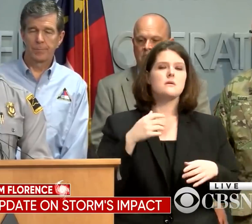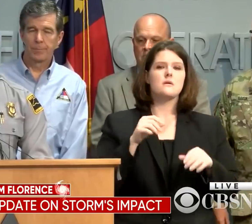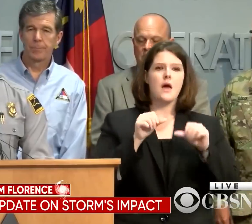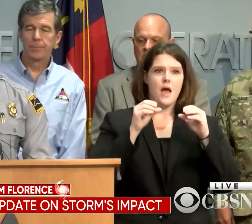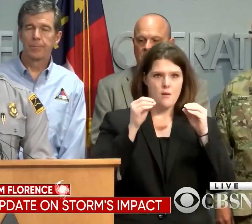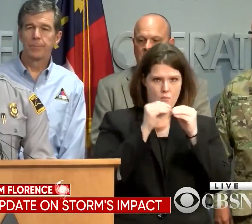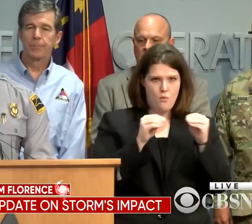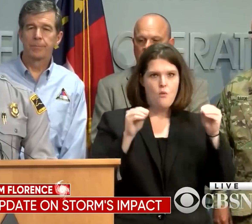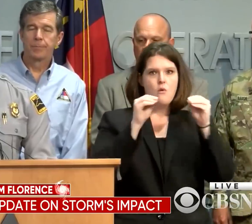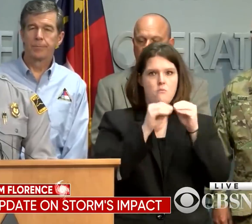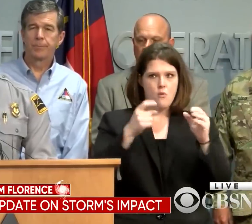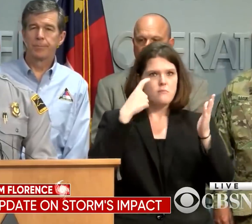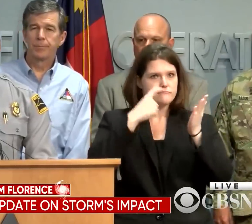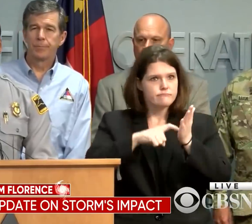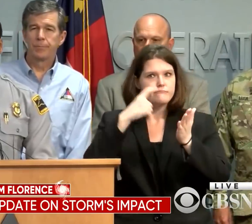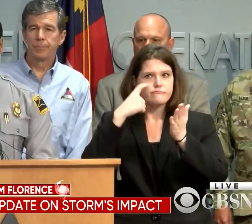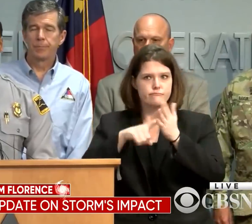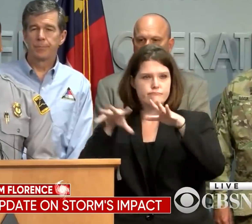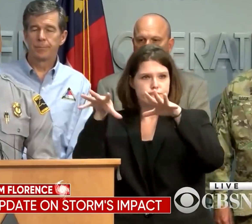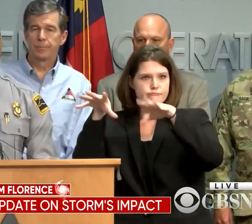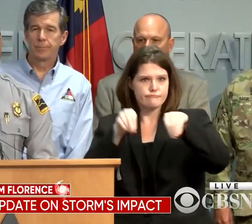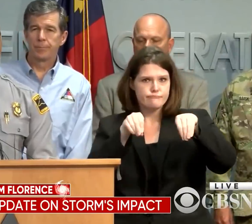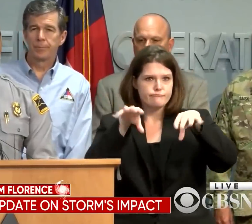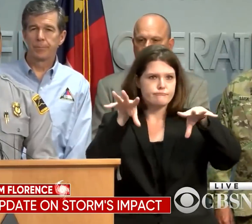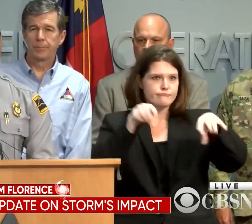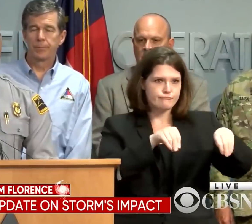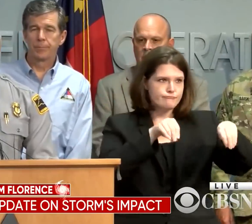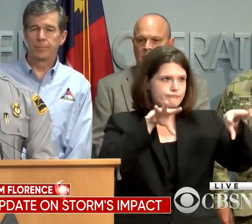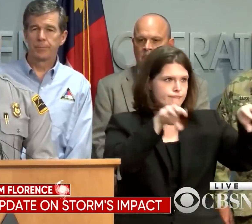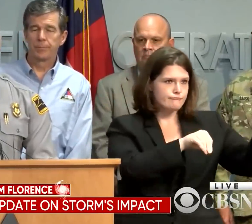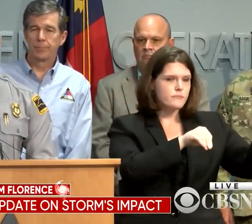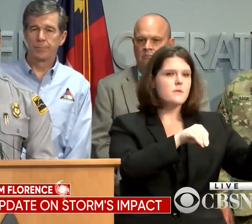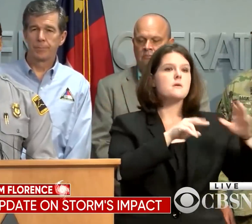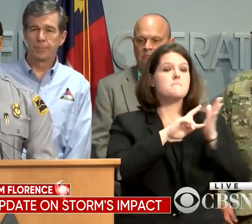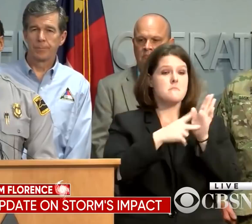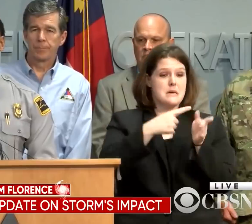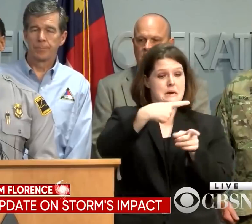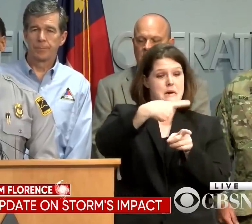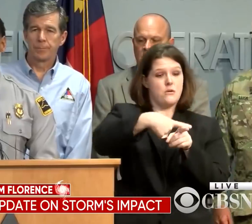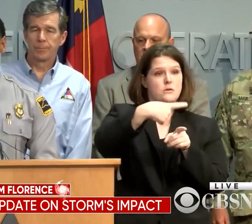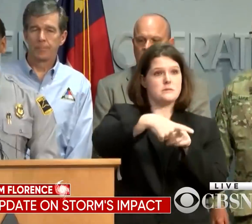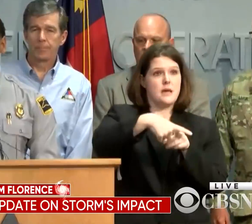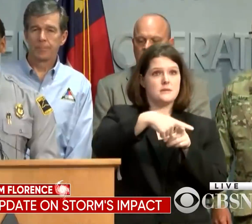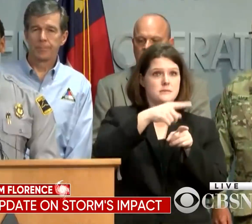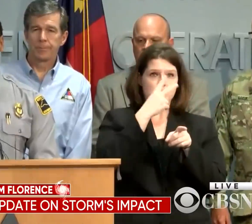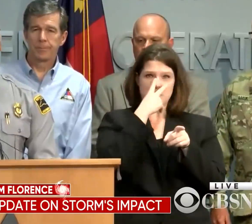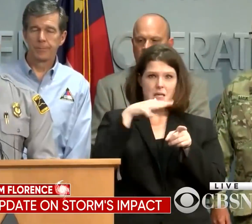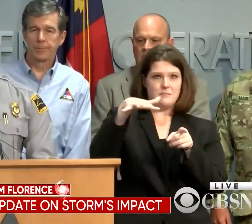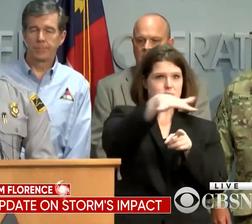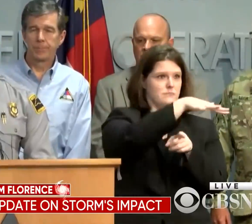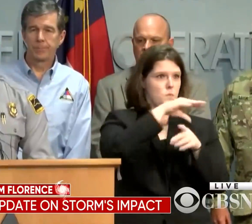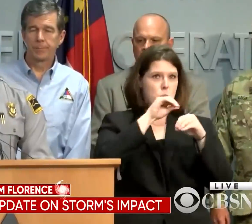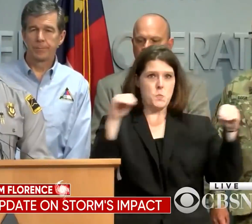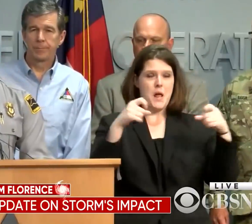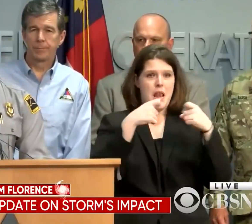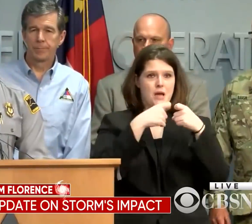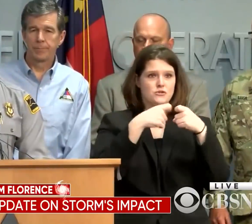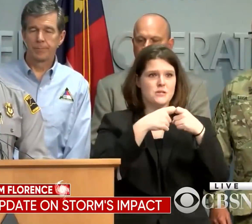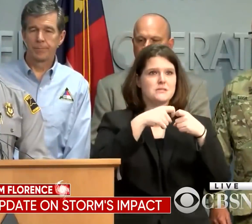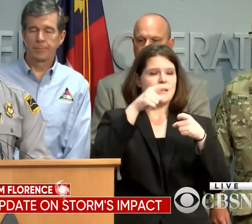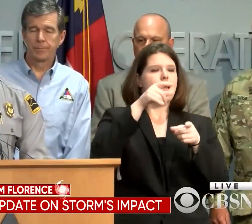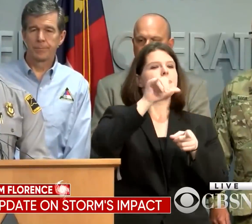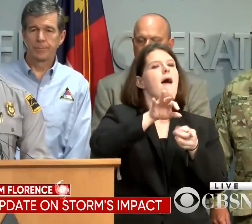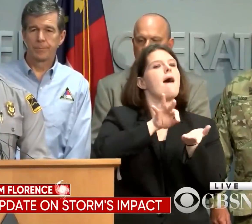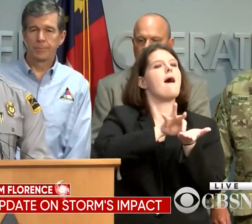power outages, remember to treat all intersections that do not have power as a four-way